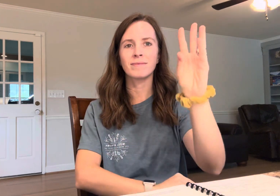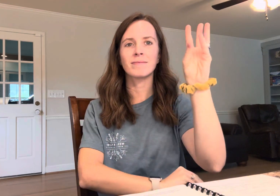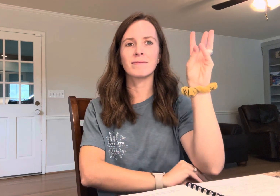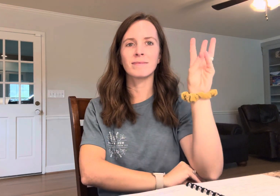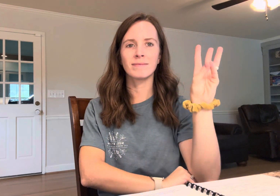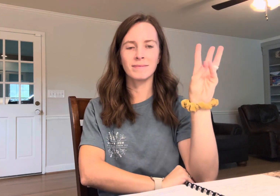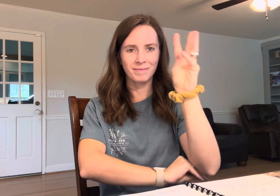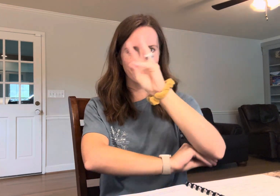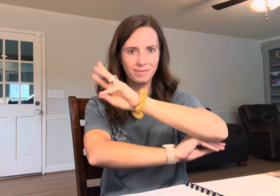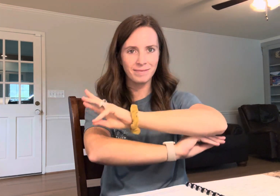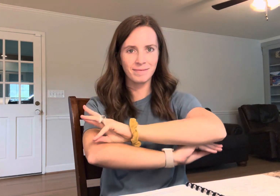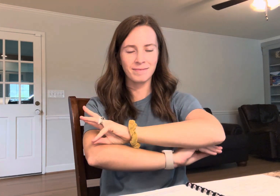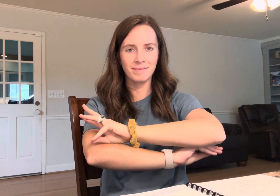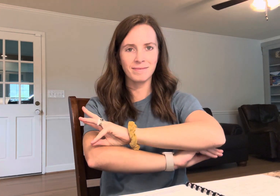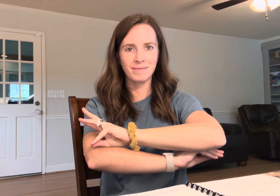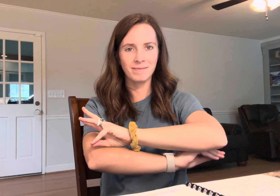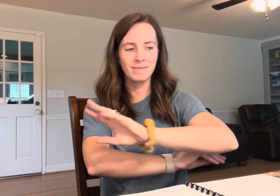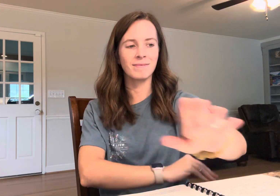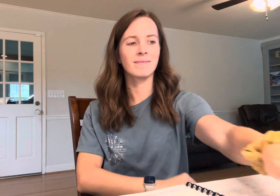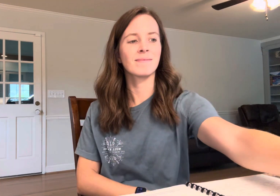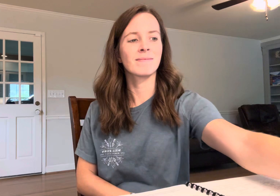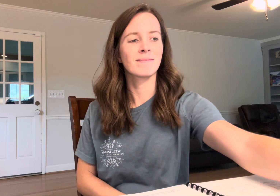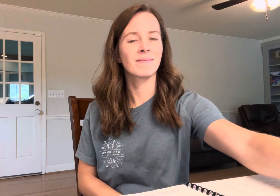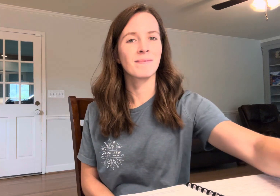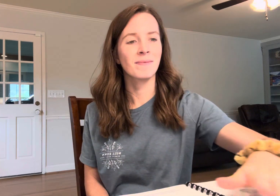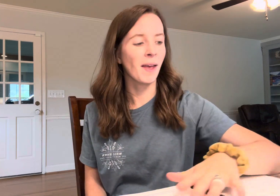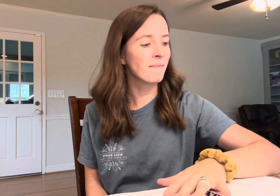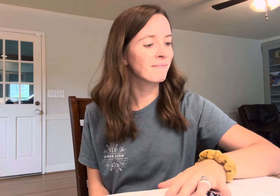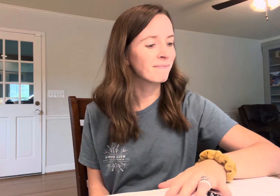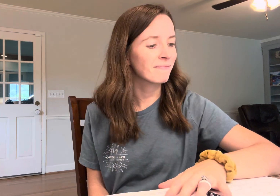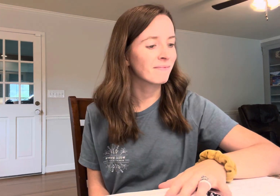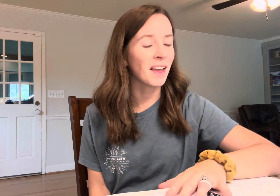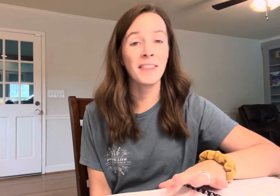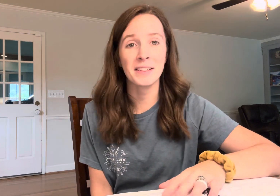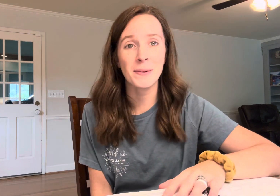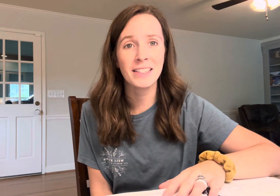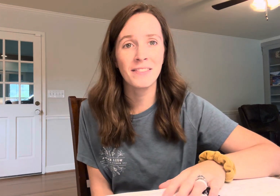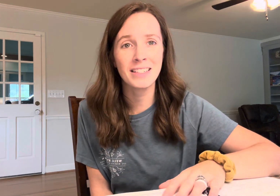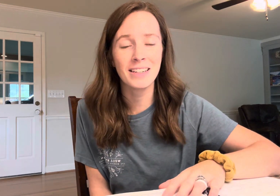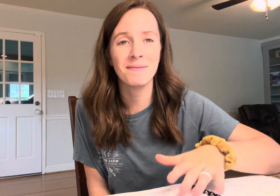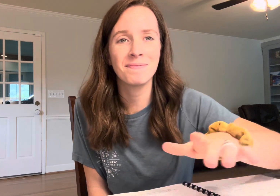in 6 days. Okay, and that's week 17.